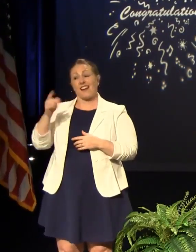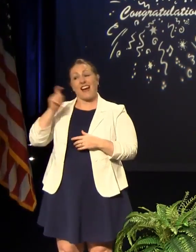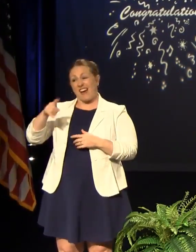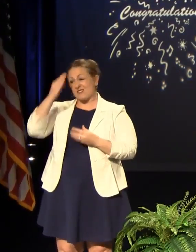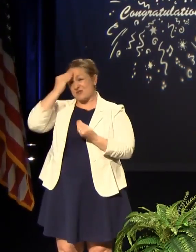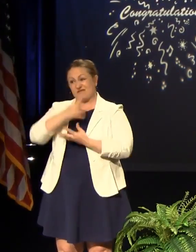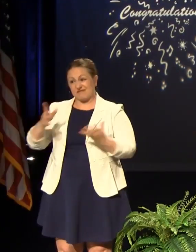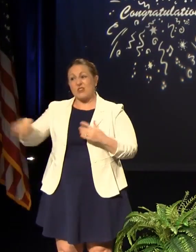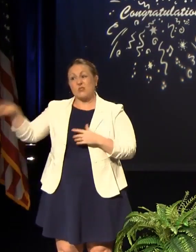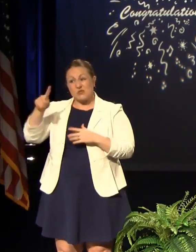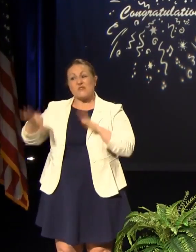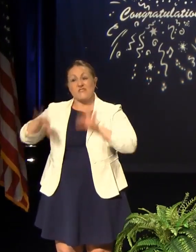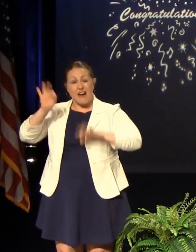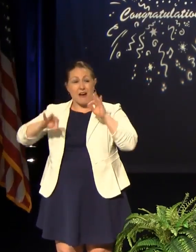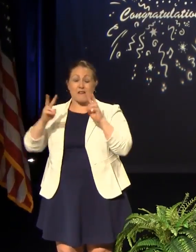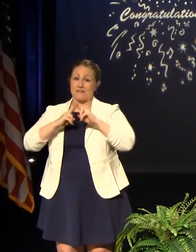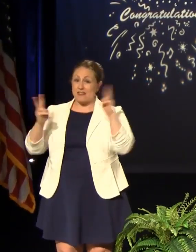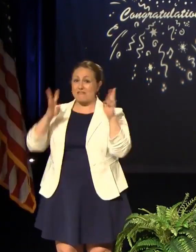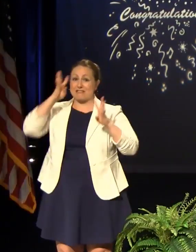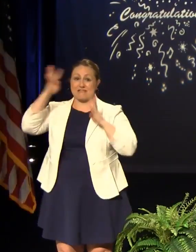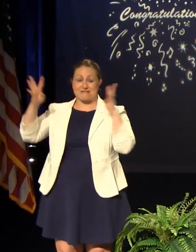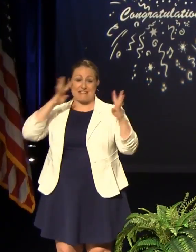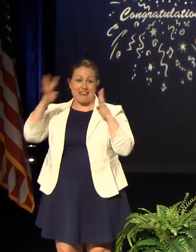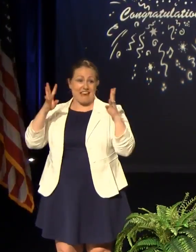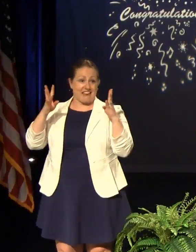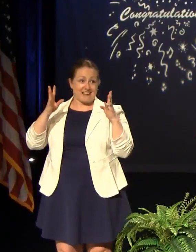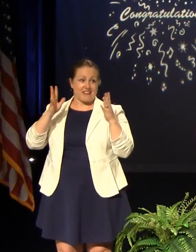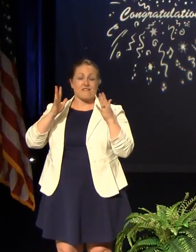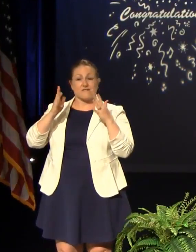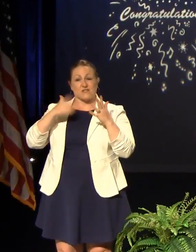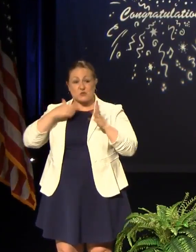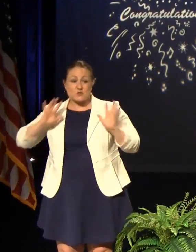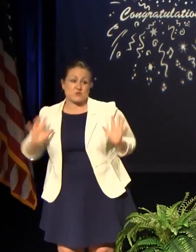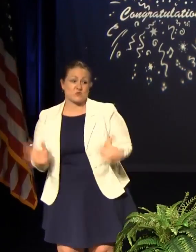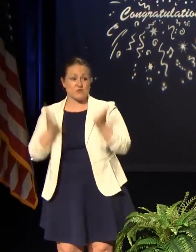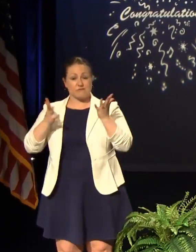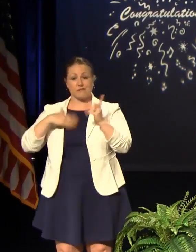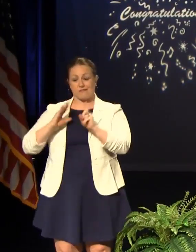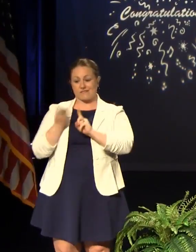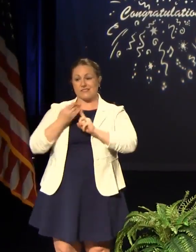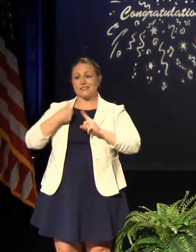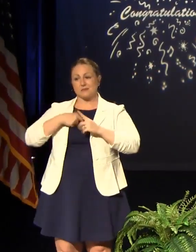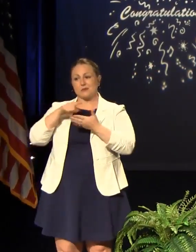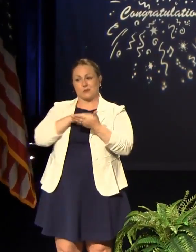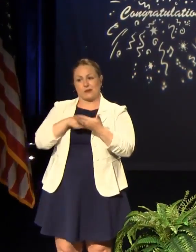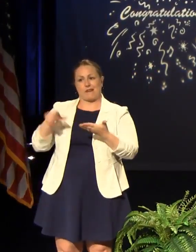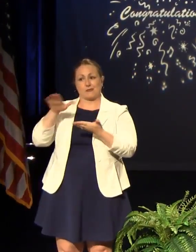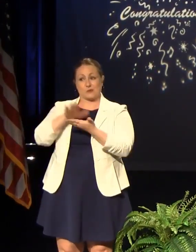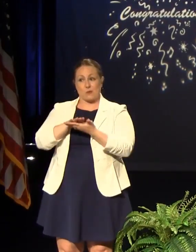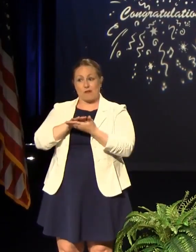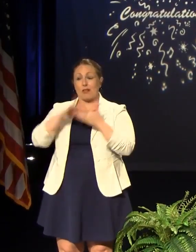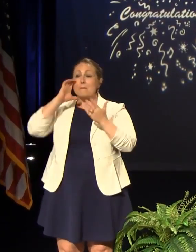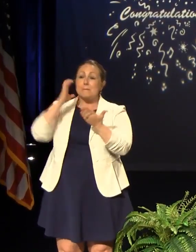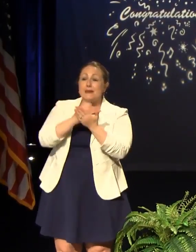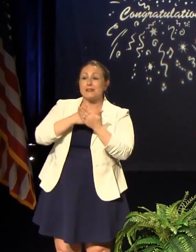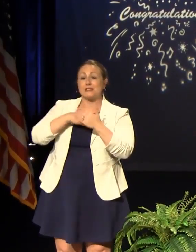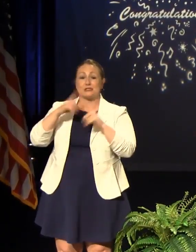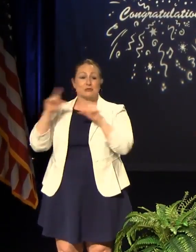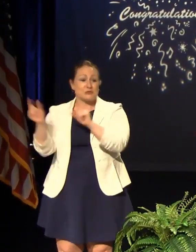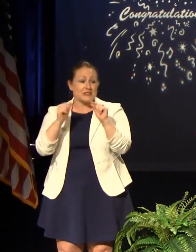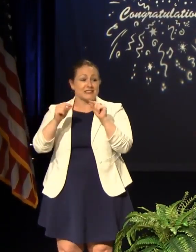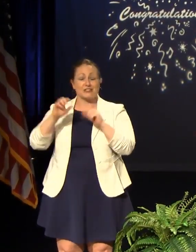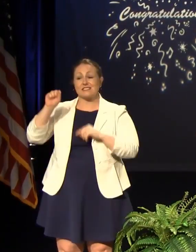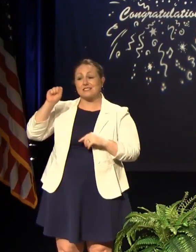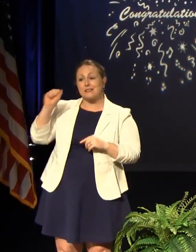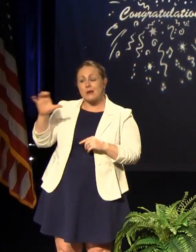to encourage me with those pictures on Twitter and Snapchat. So I admit it, I